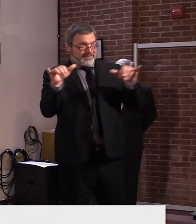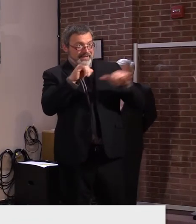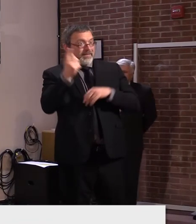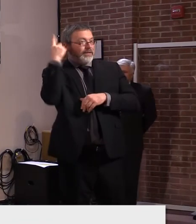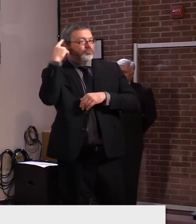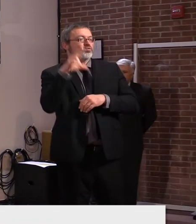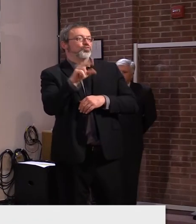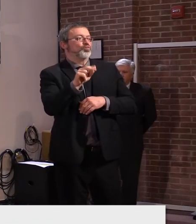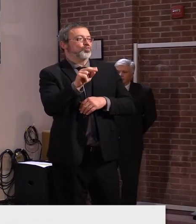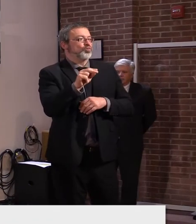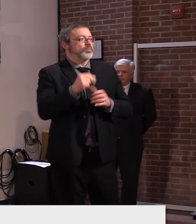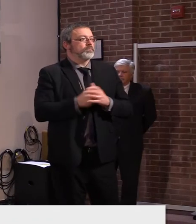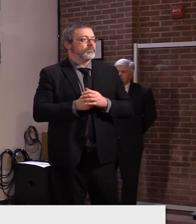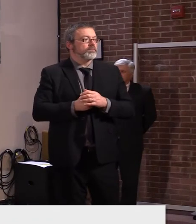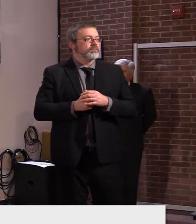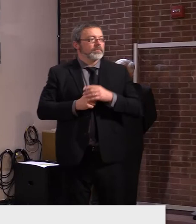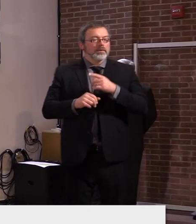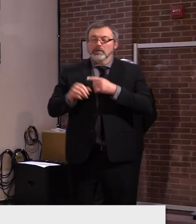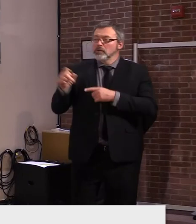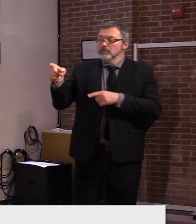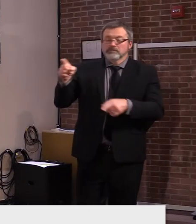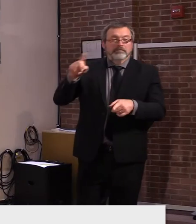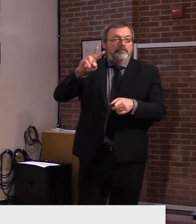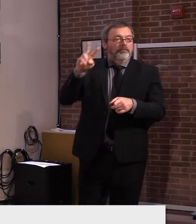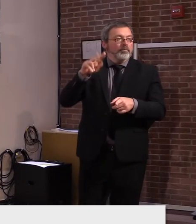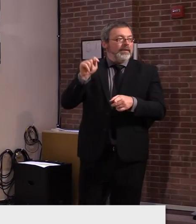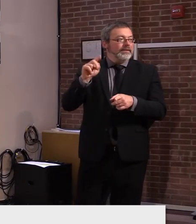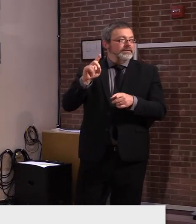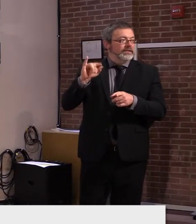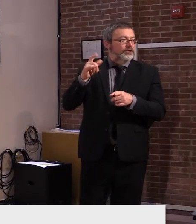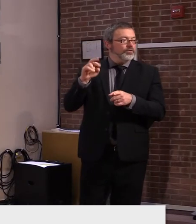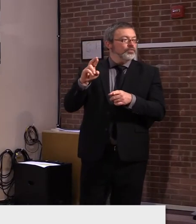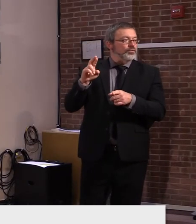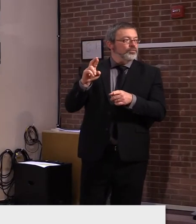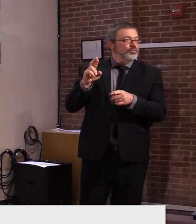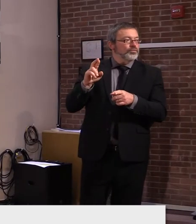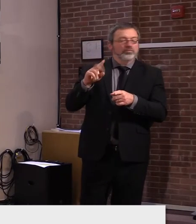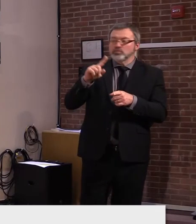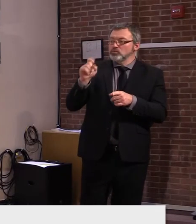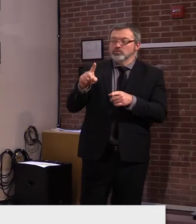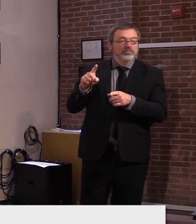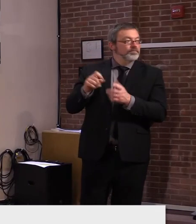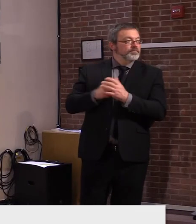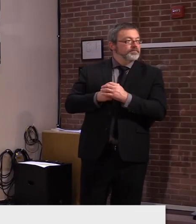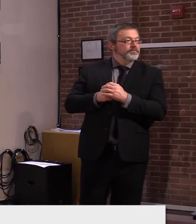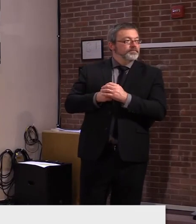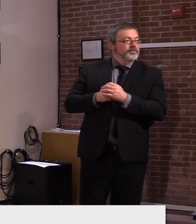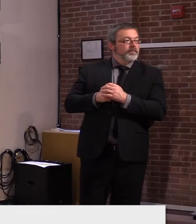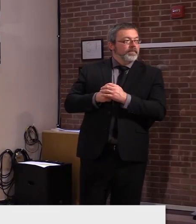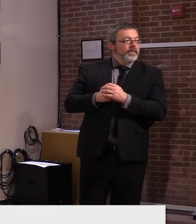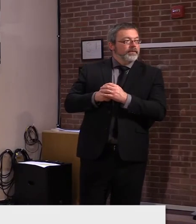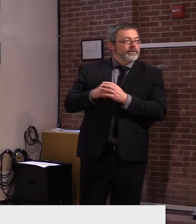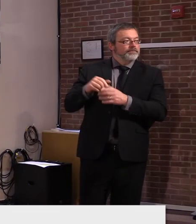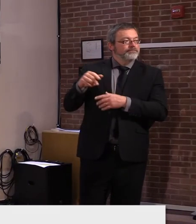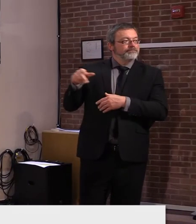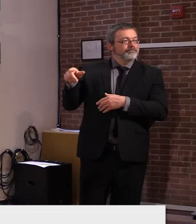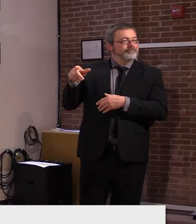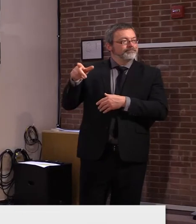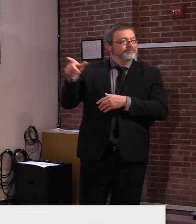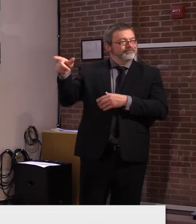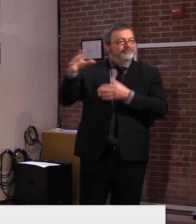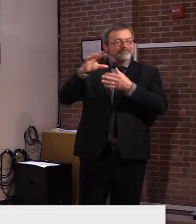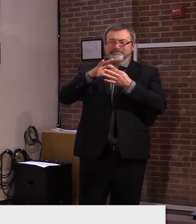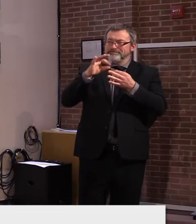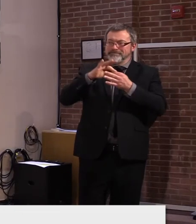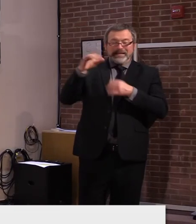Also for Secretary French, just to return for a moment to the staffing for the school testing programs issue. I'm curious to